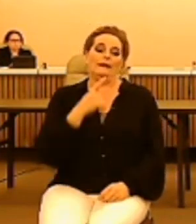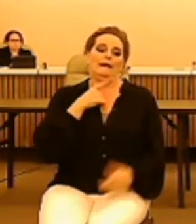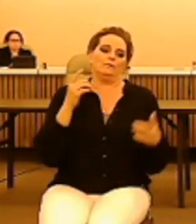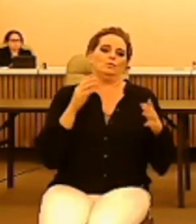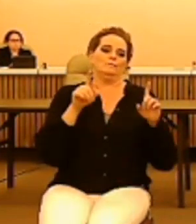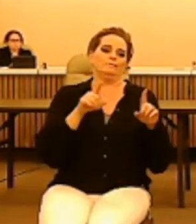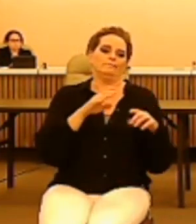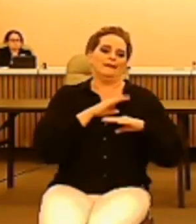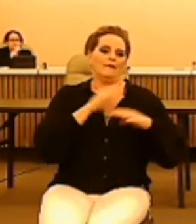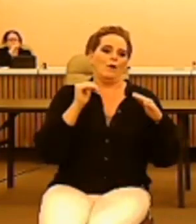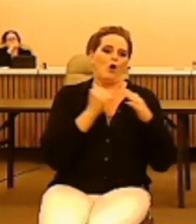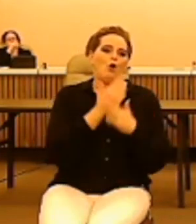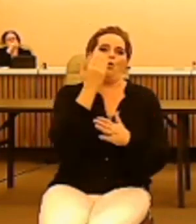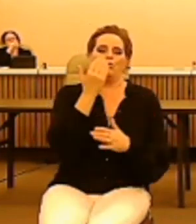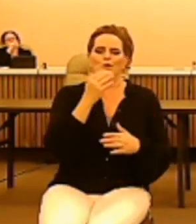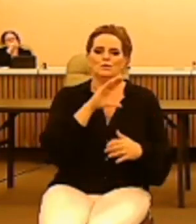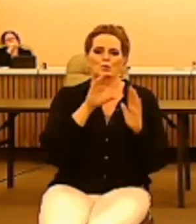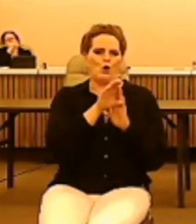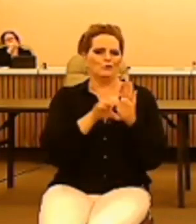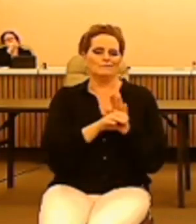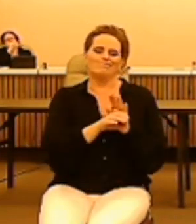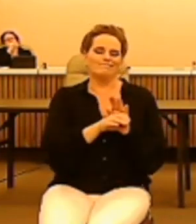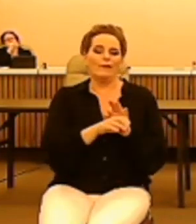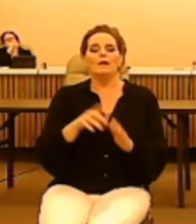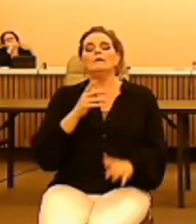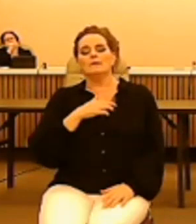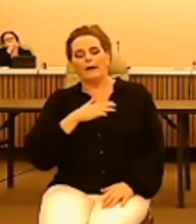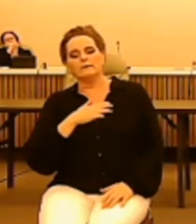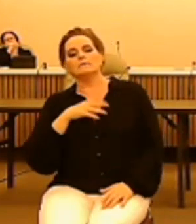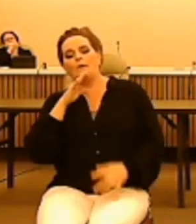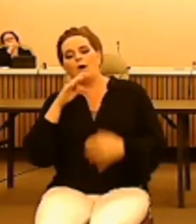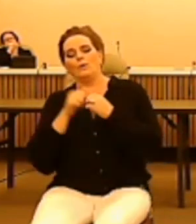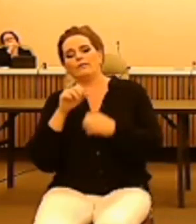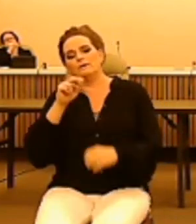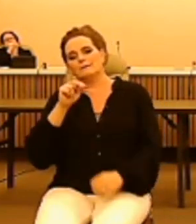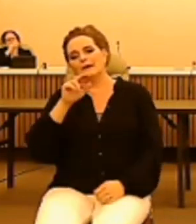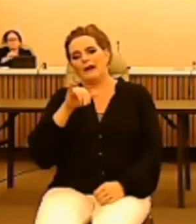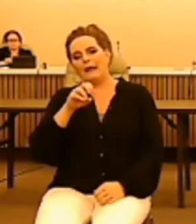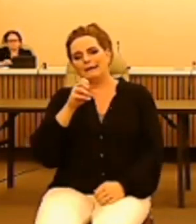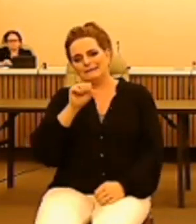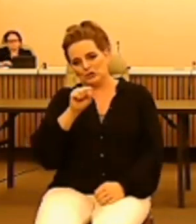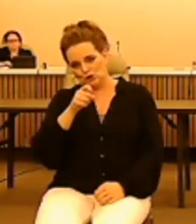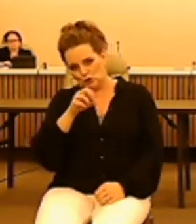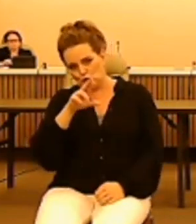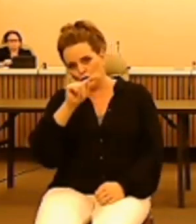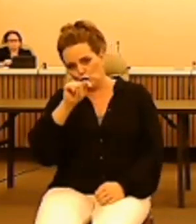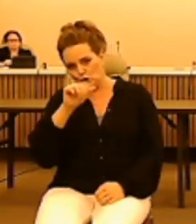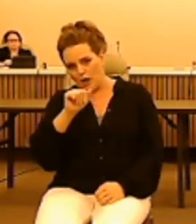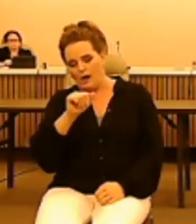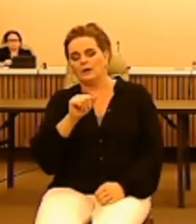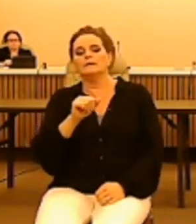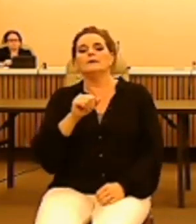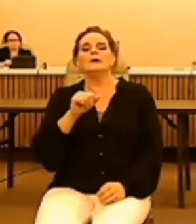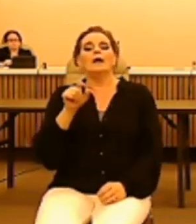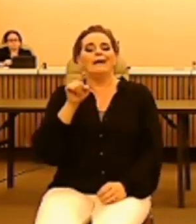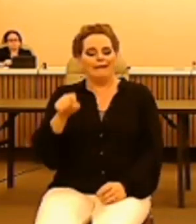I did speak with our NYSERDA liaisons, I guess you would call them. NYSERDA